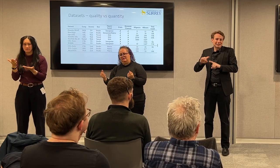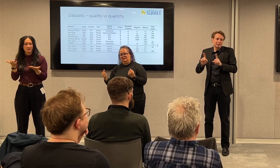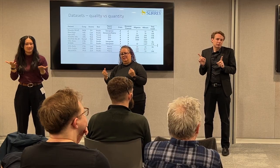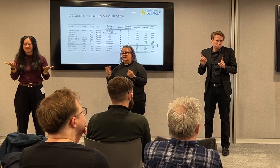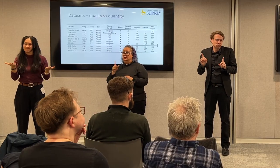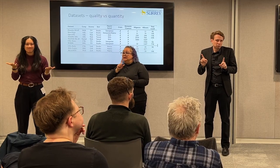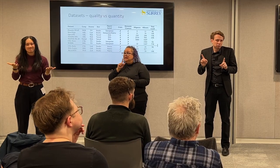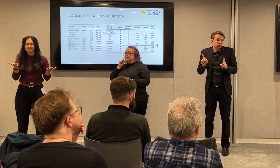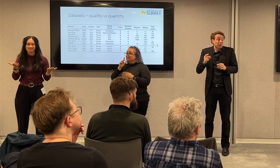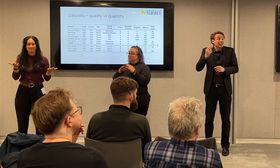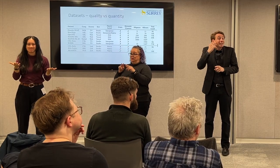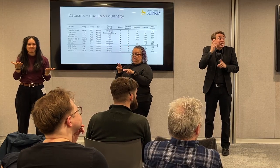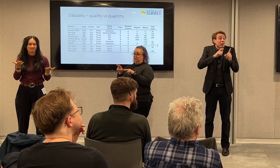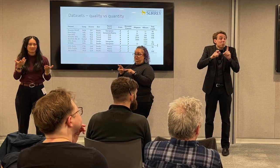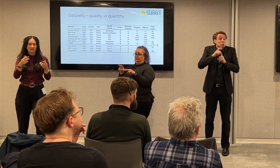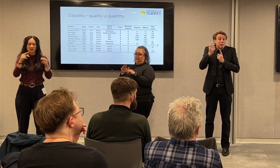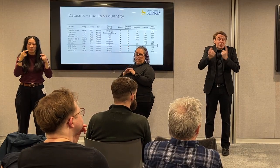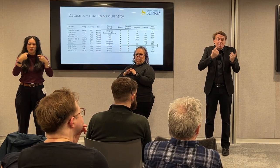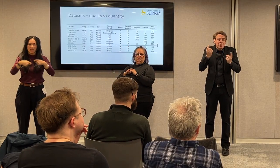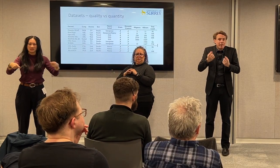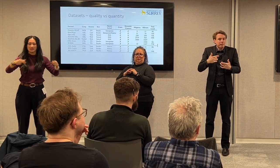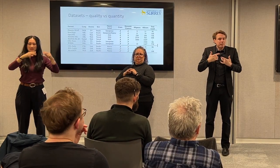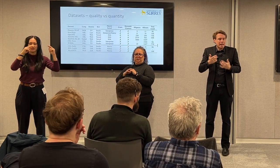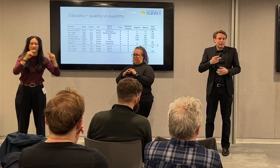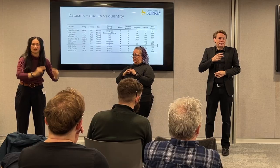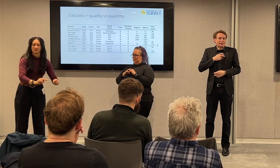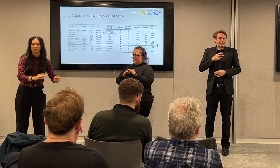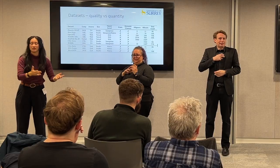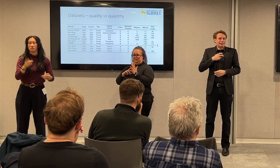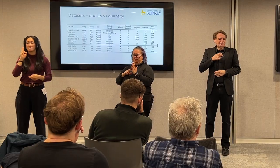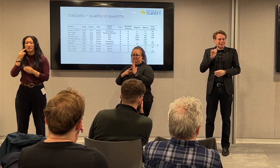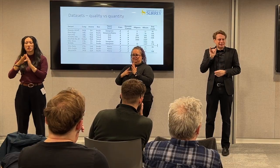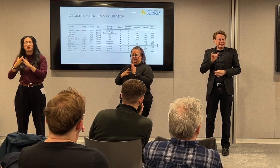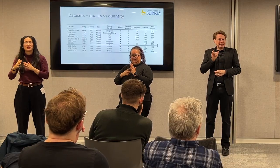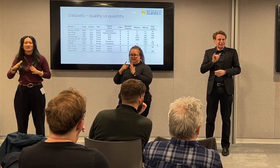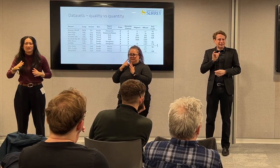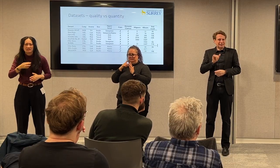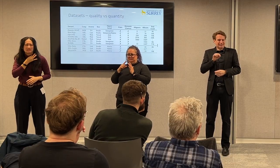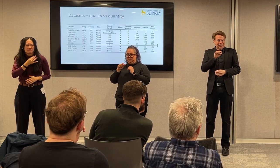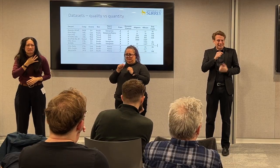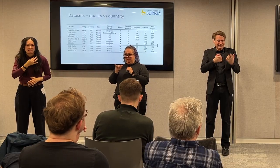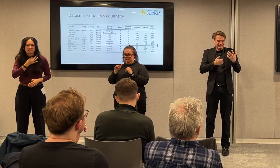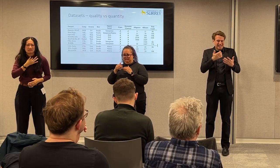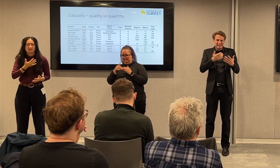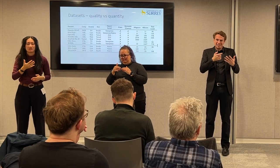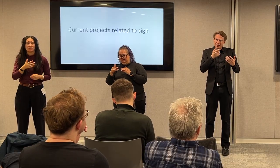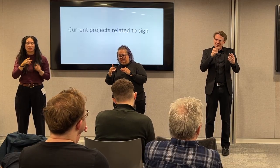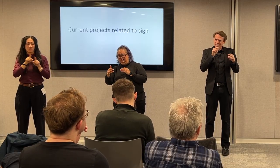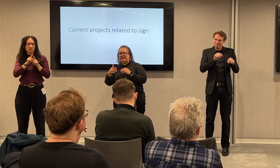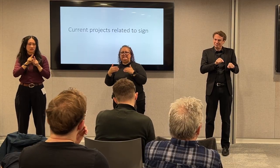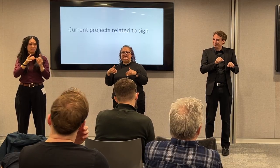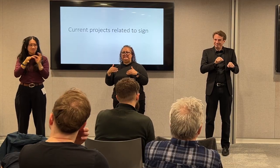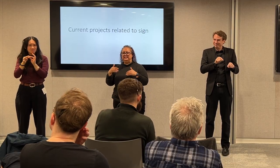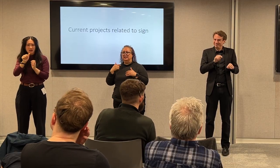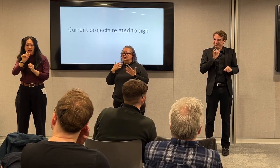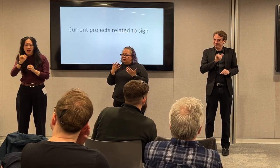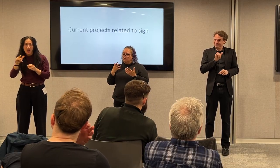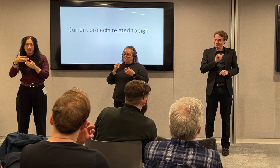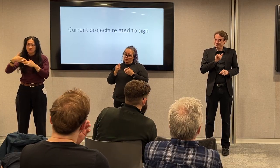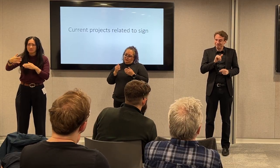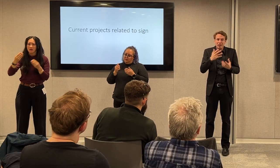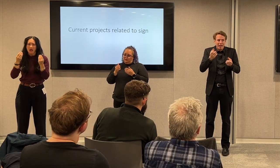community about what does that mean for the future of AI? And these are all the things that we need to be worrying about.